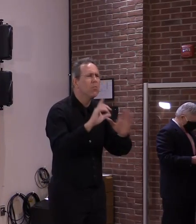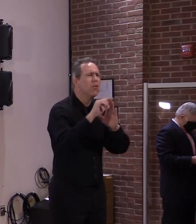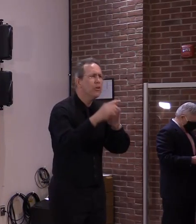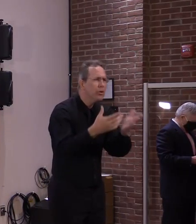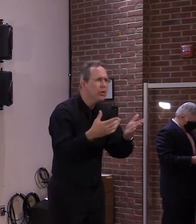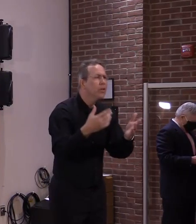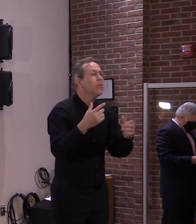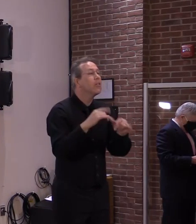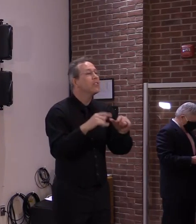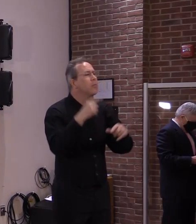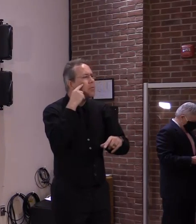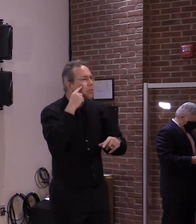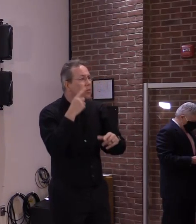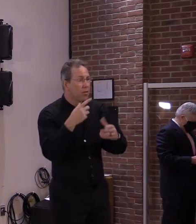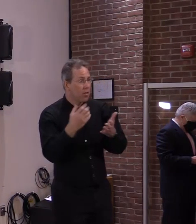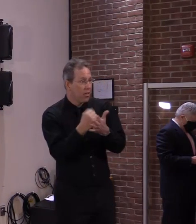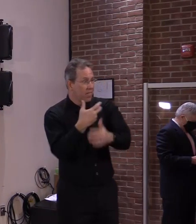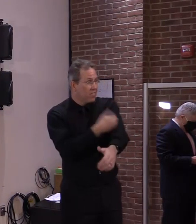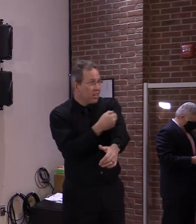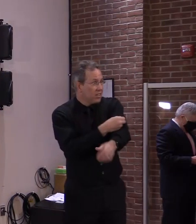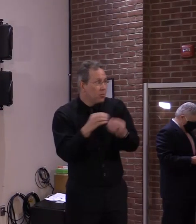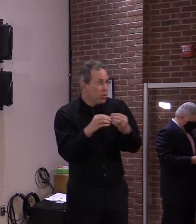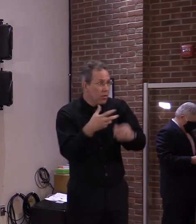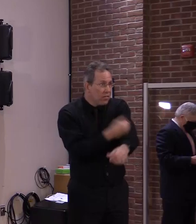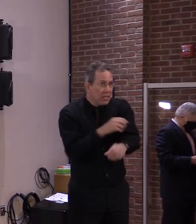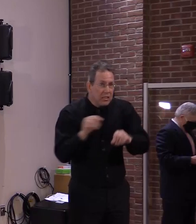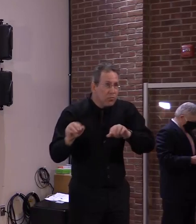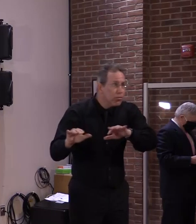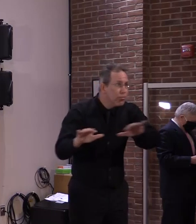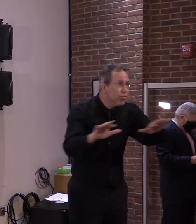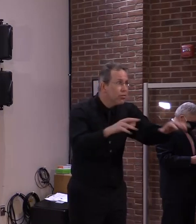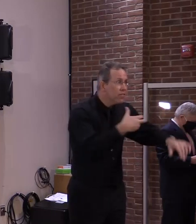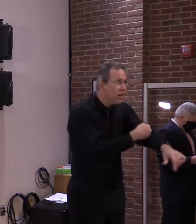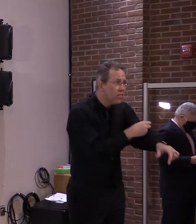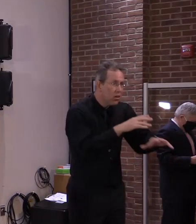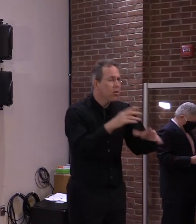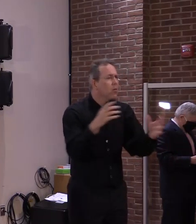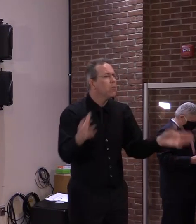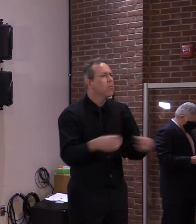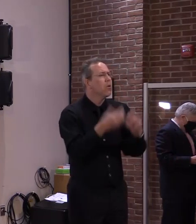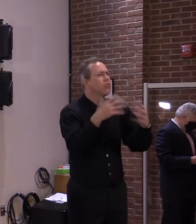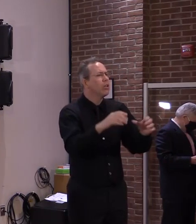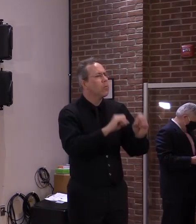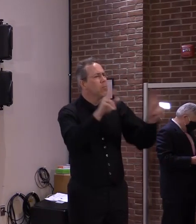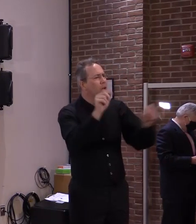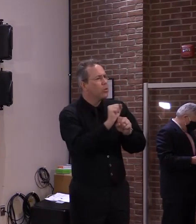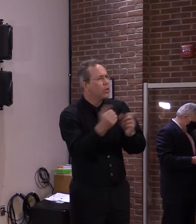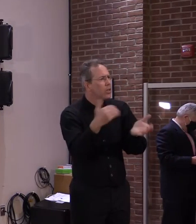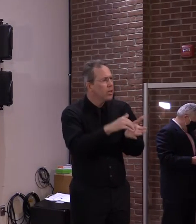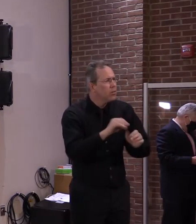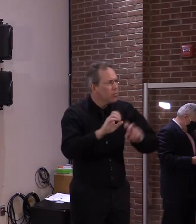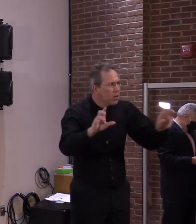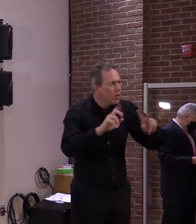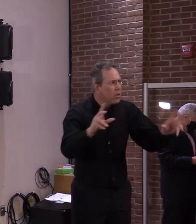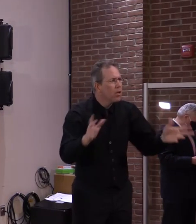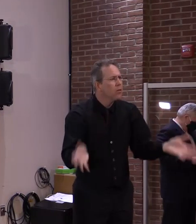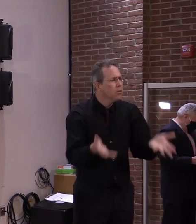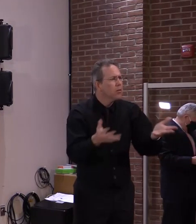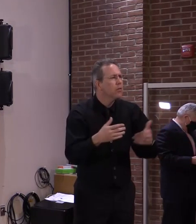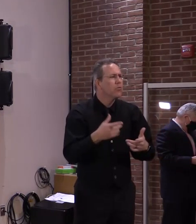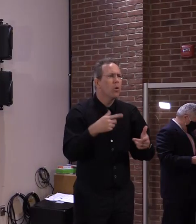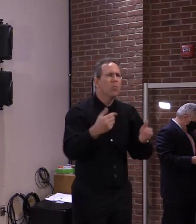people vaccinated, the kids get back to school, we'll be able to implement those work search requirements. Because there are, you